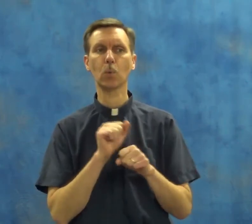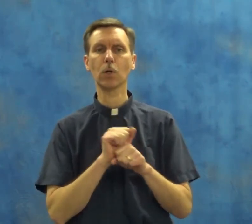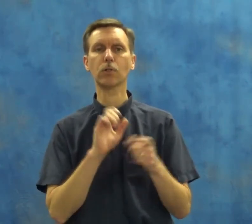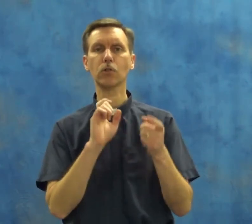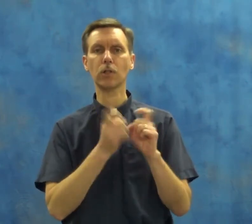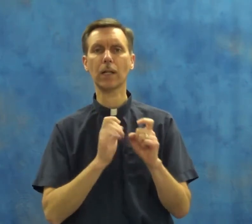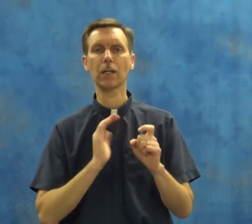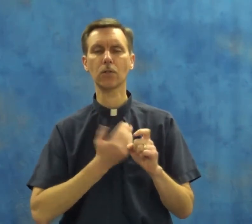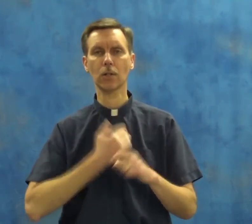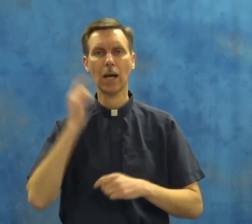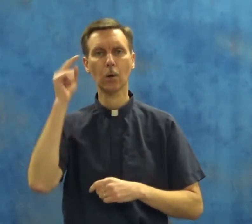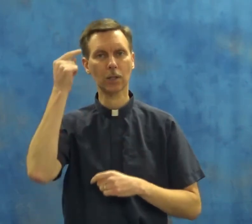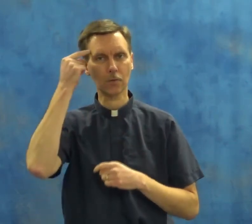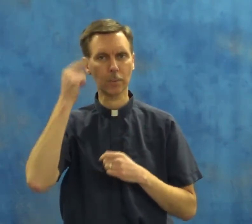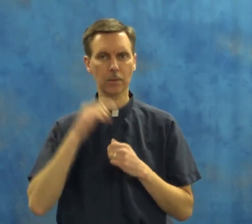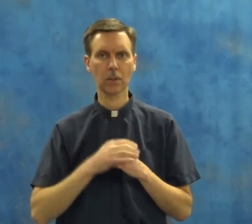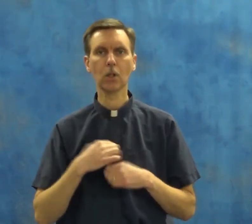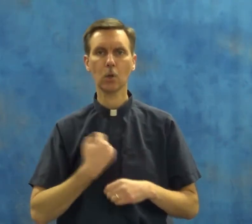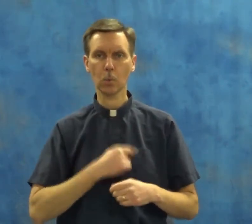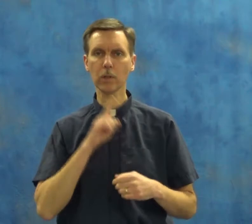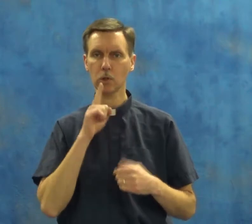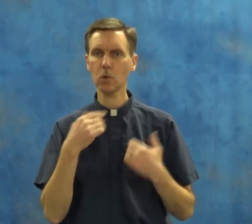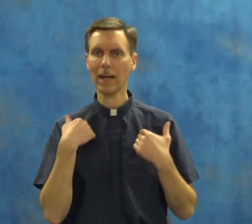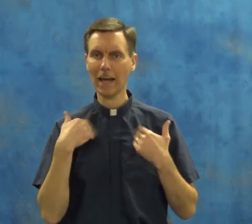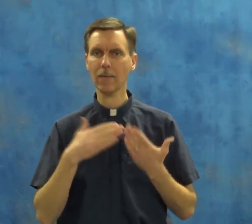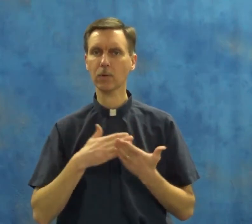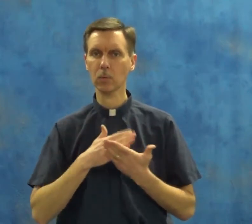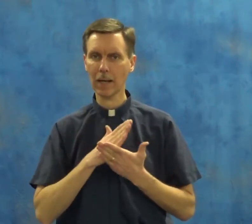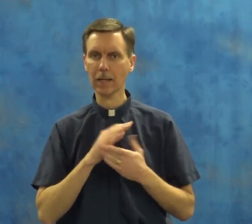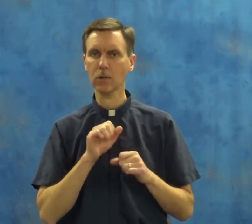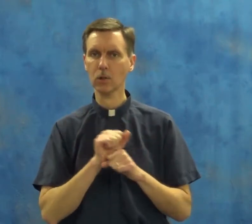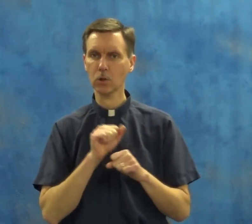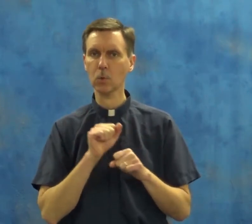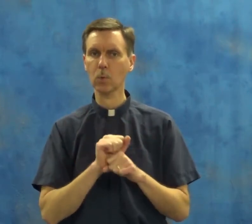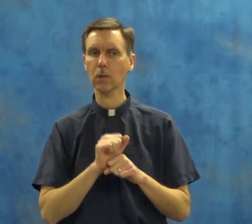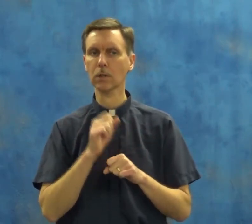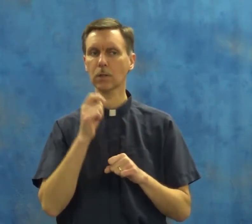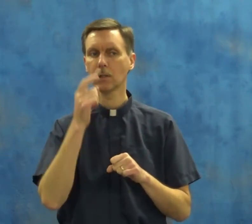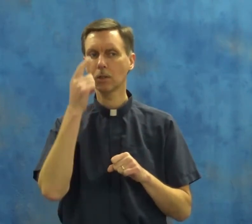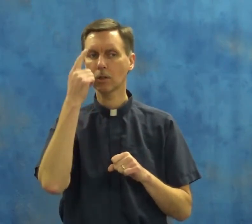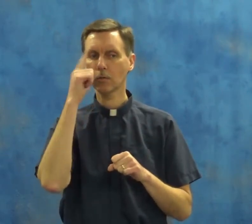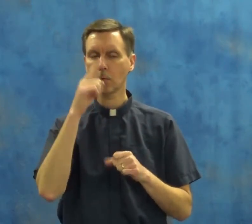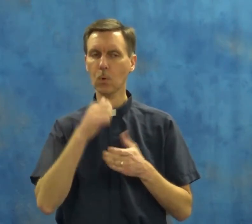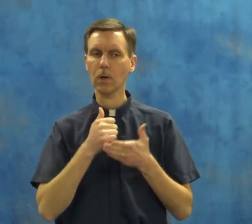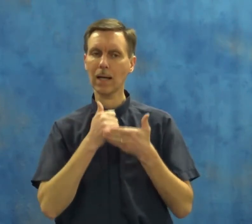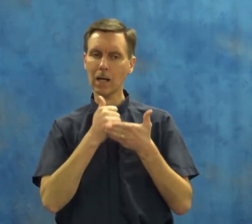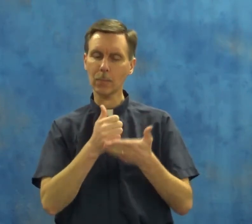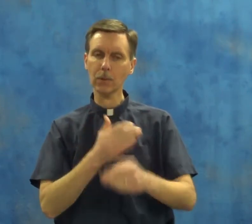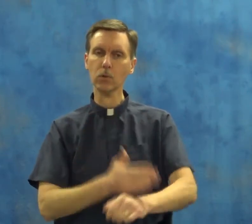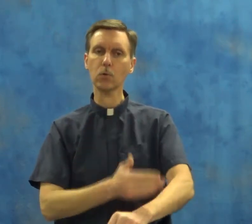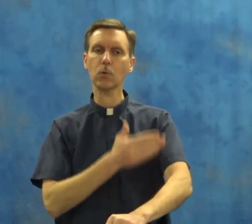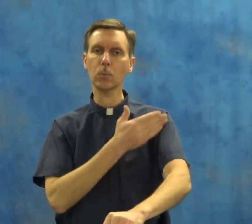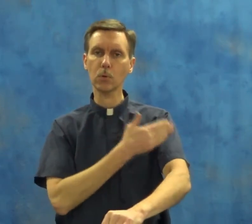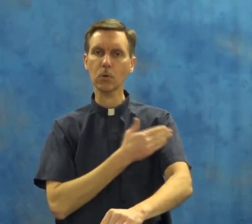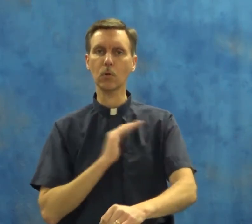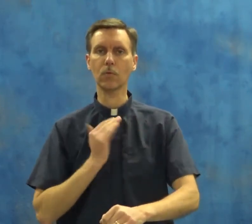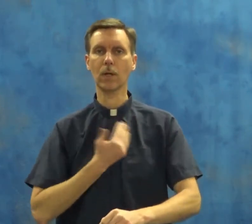work to change our government. We do have the right to work for helping to improve